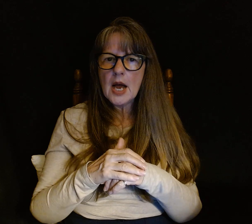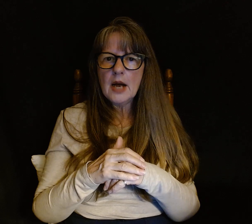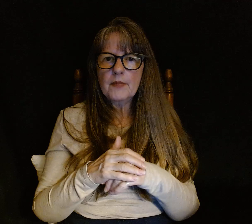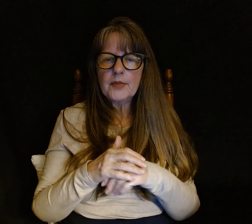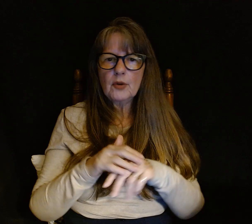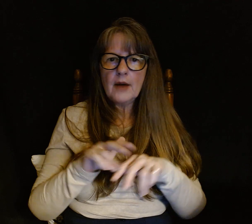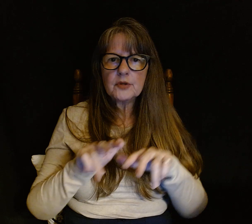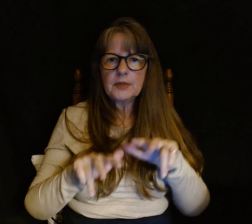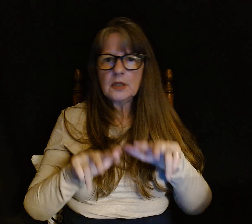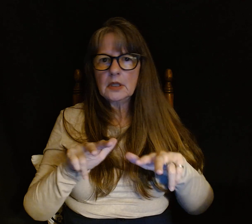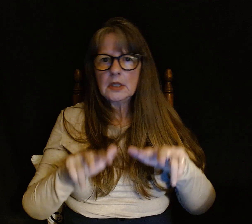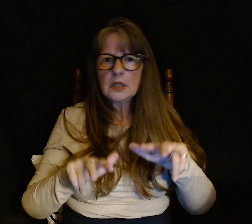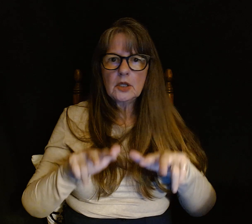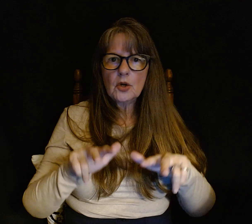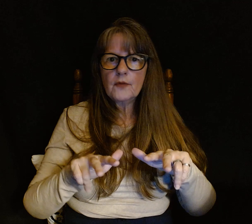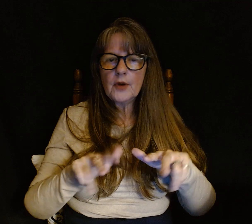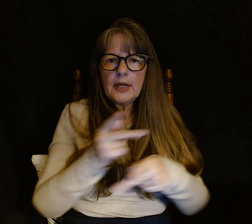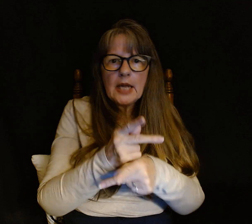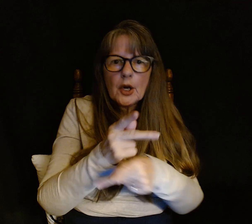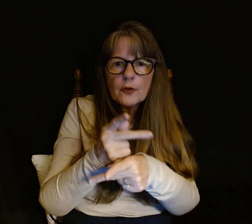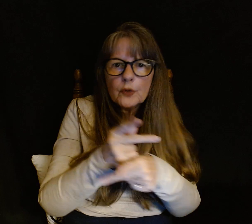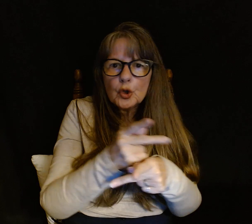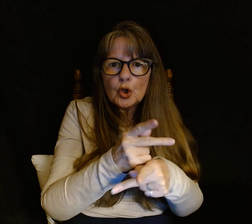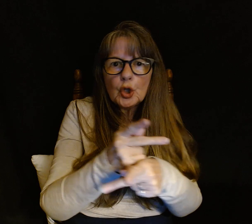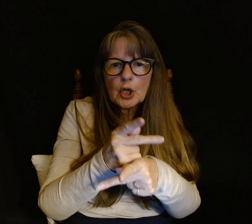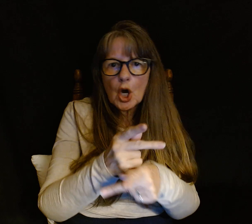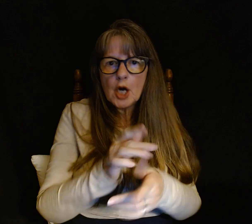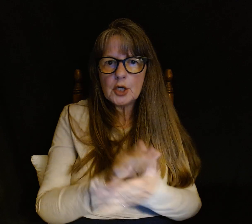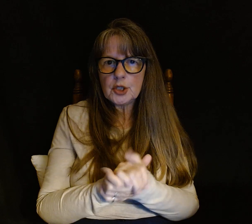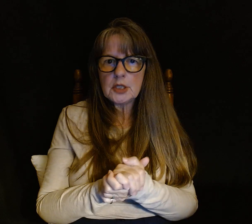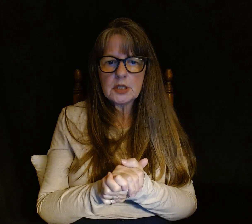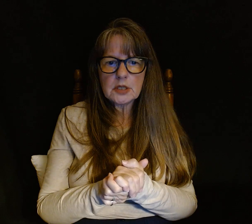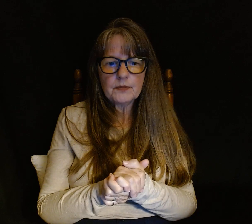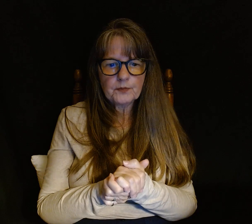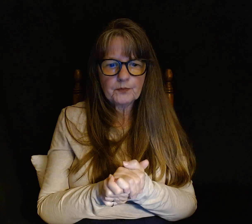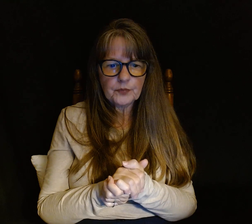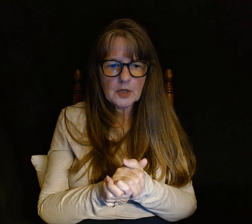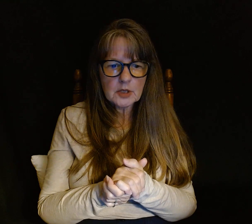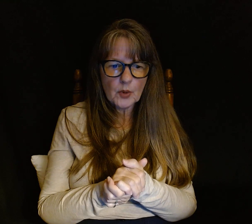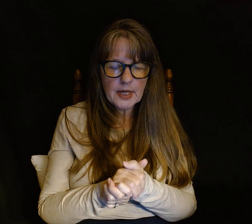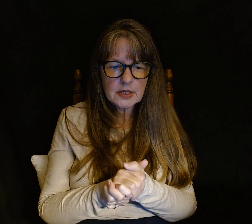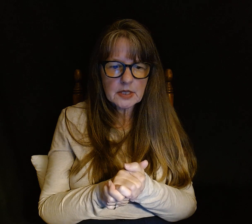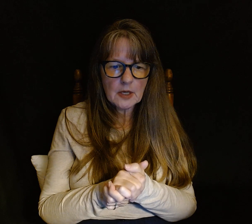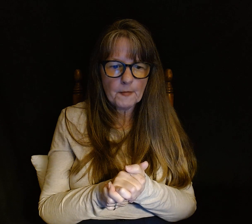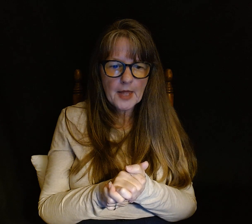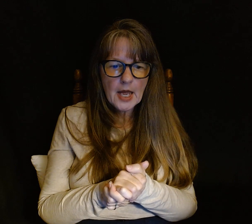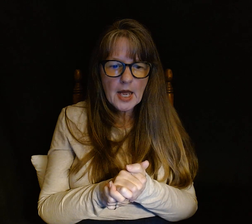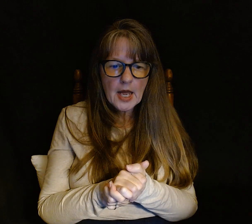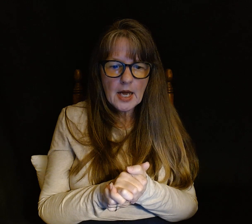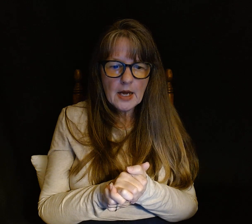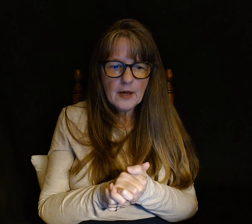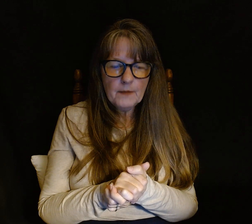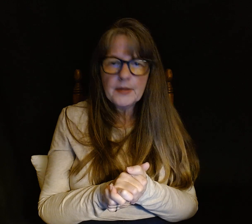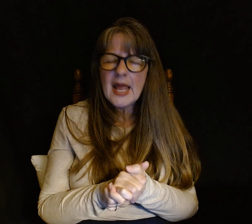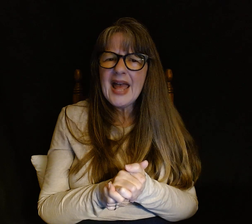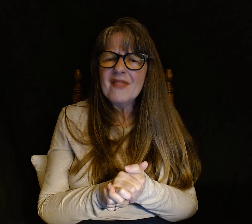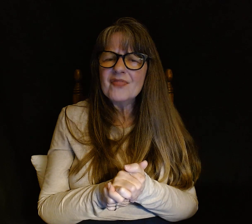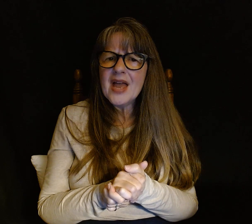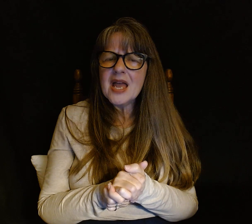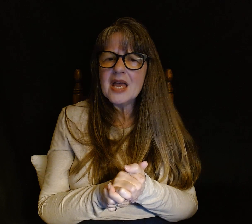that you have to be, very careful and cautious. That's more ASL. And